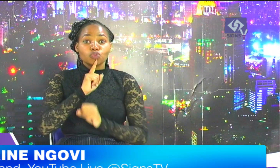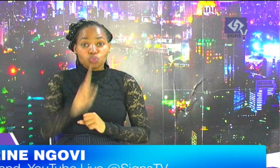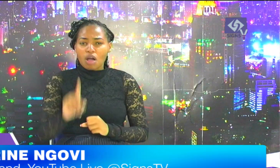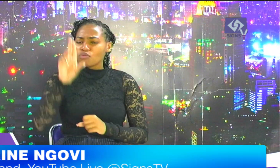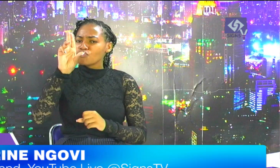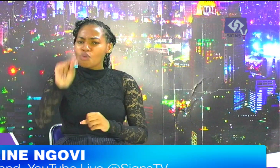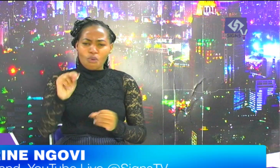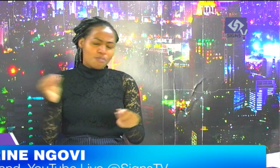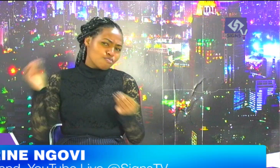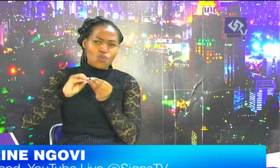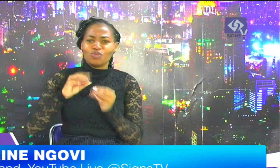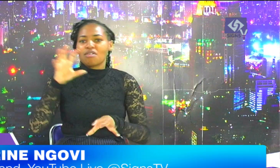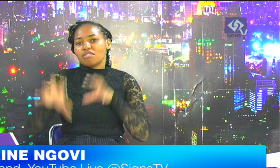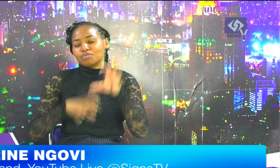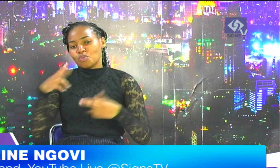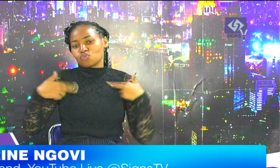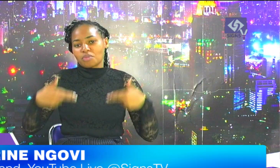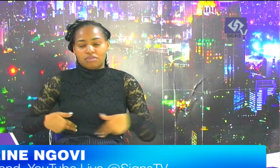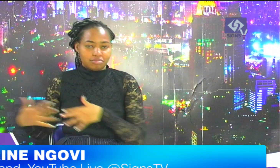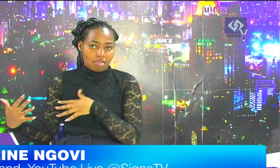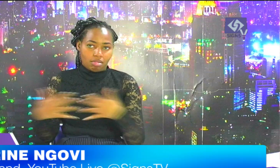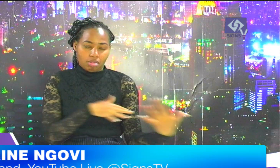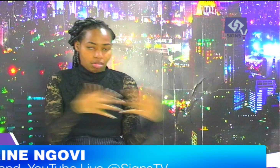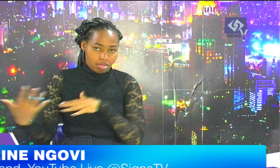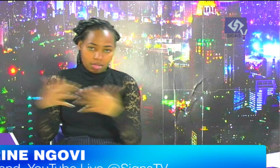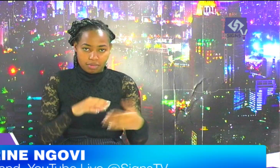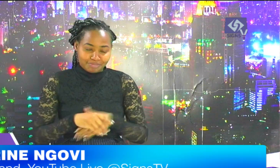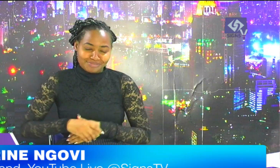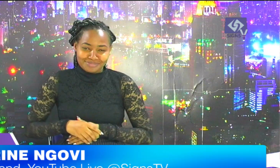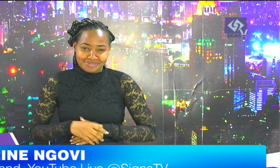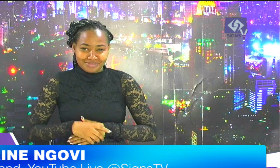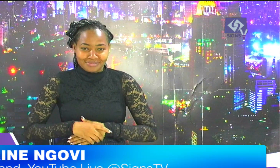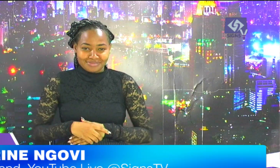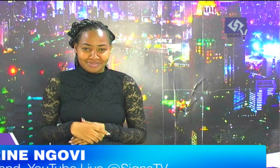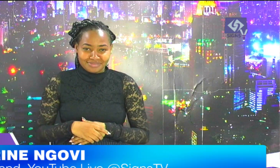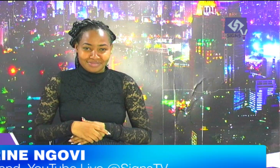ensure no more wildlife-human conflicts.